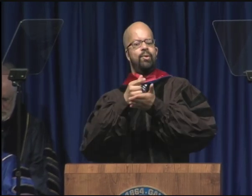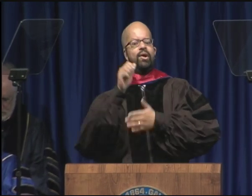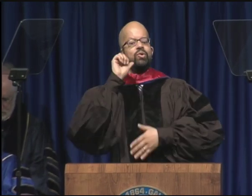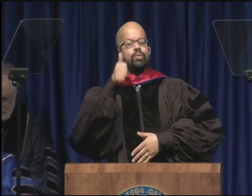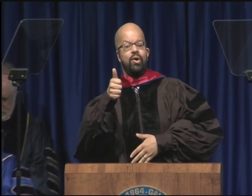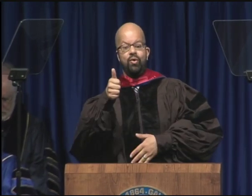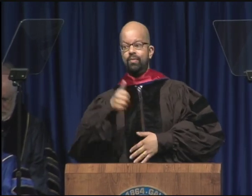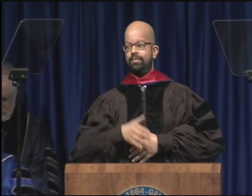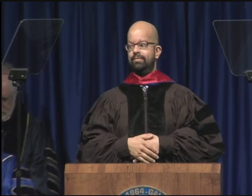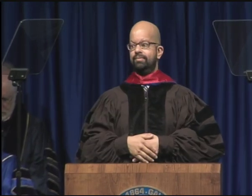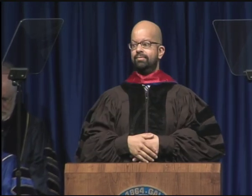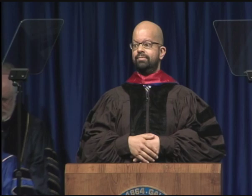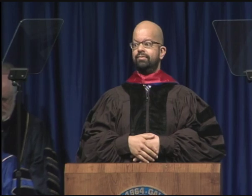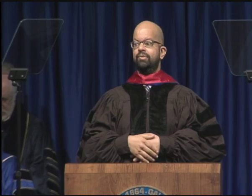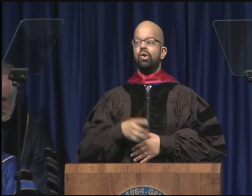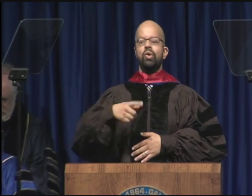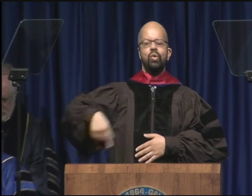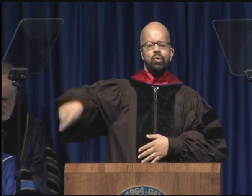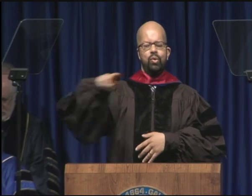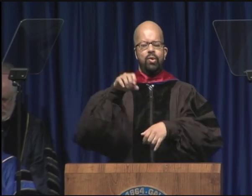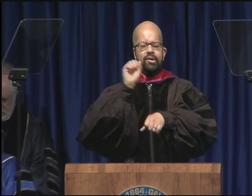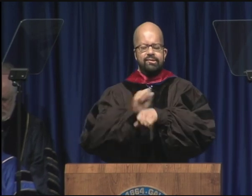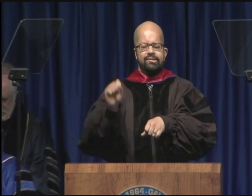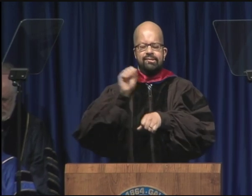Today, we recognize scholars who will be graduating tomorrow.